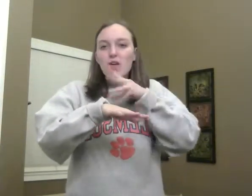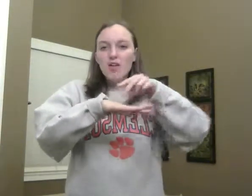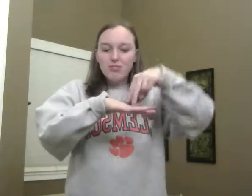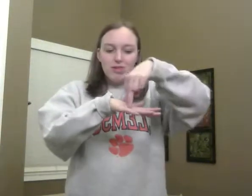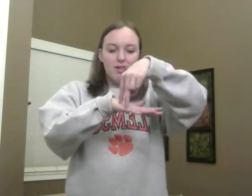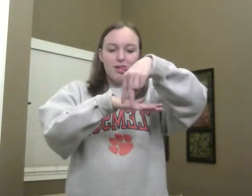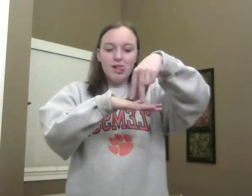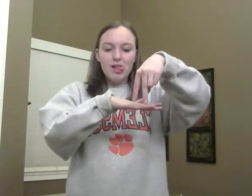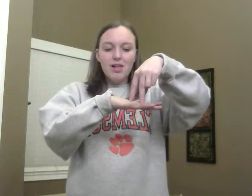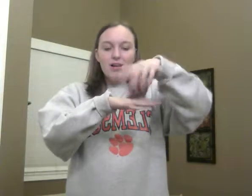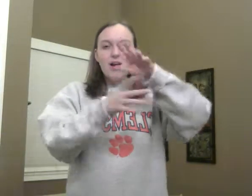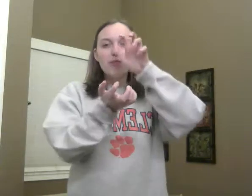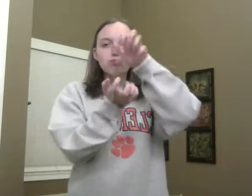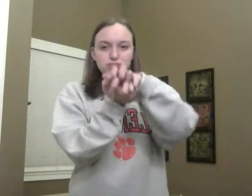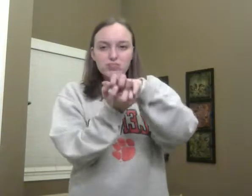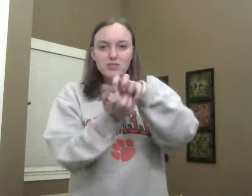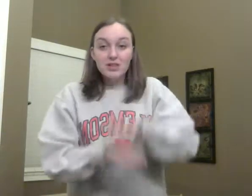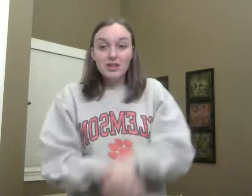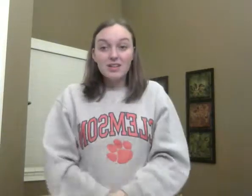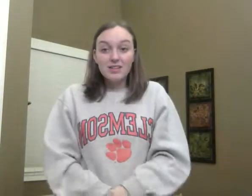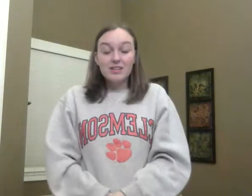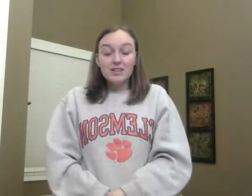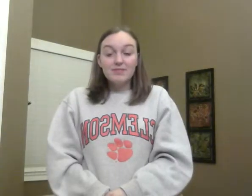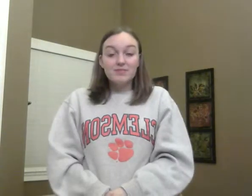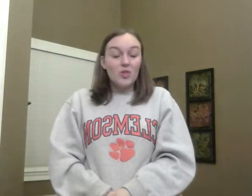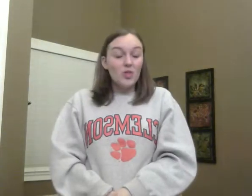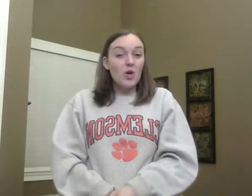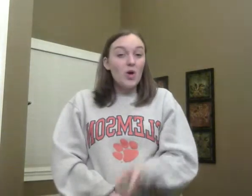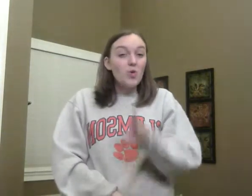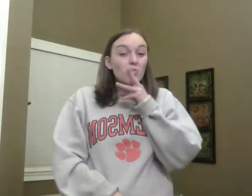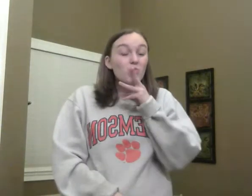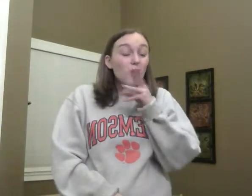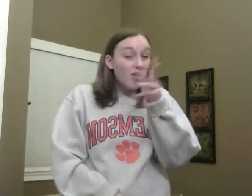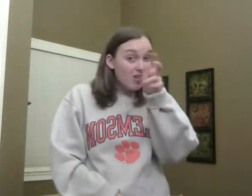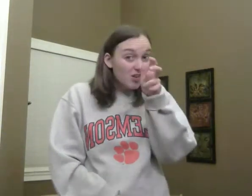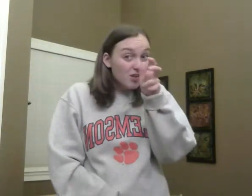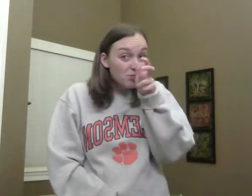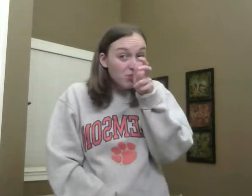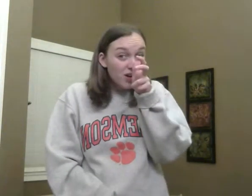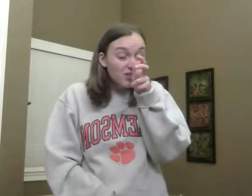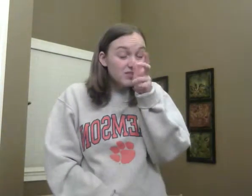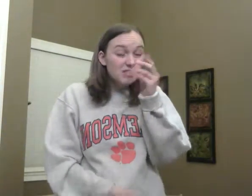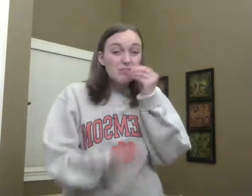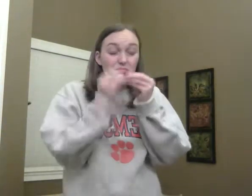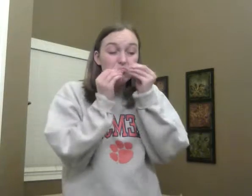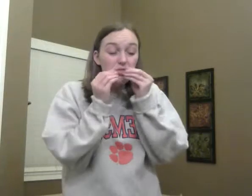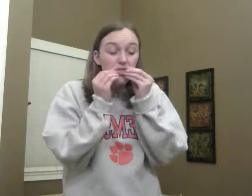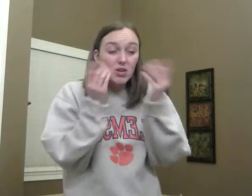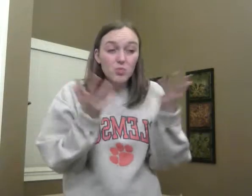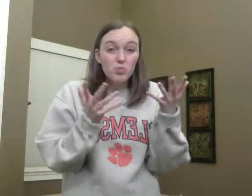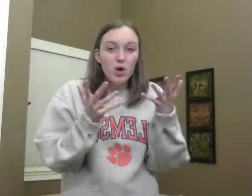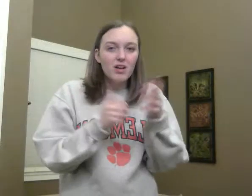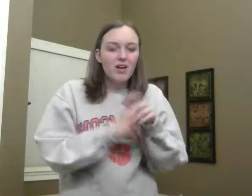more of their time on the water, water striders feed mostly on other insects that live near water. In